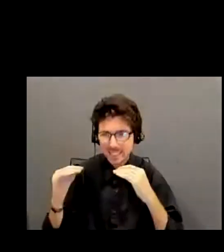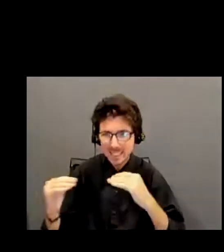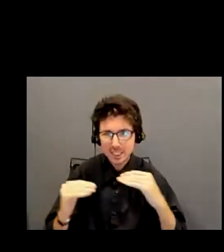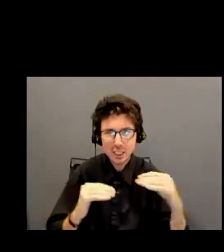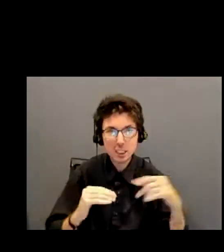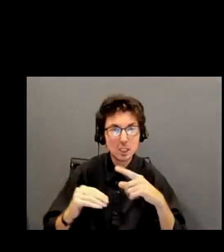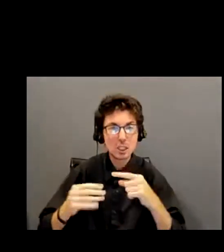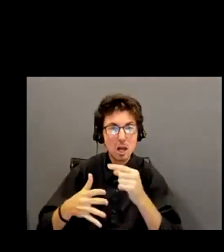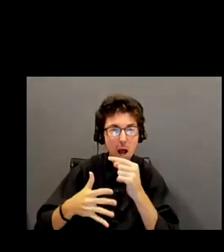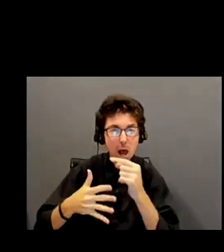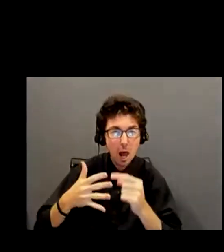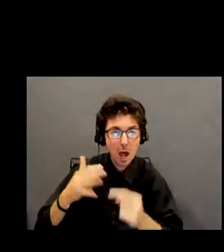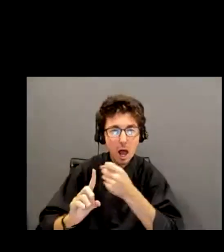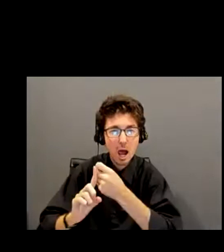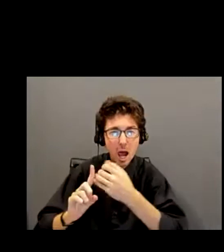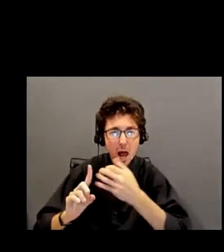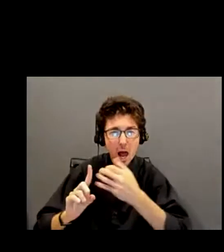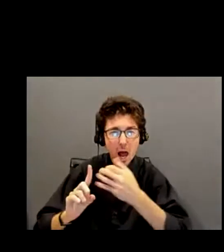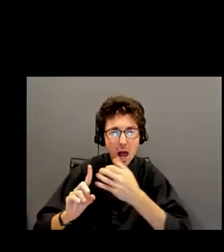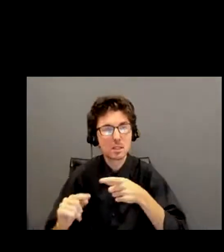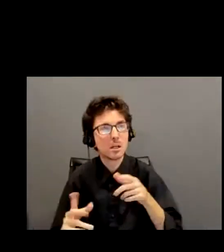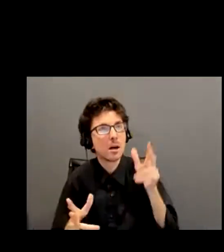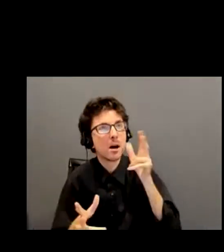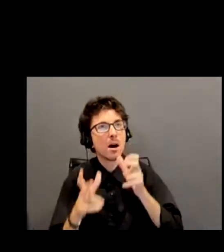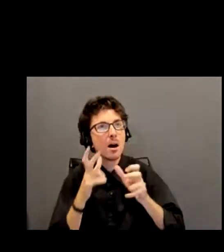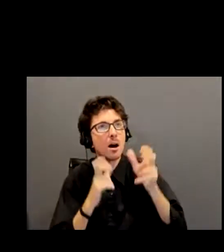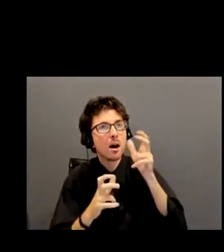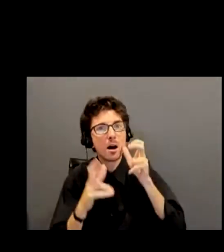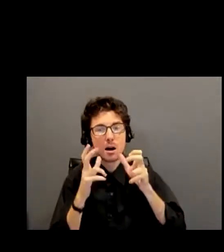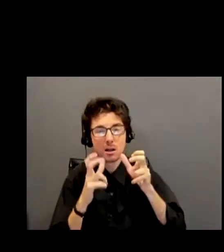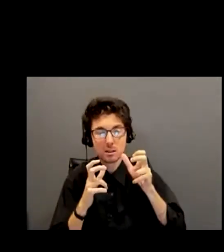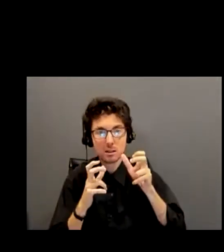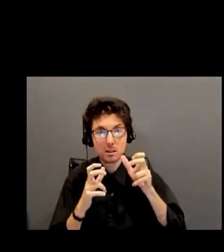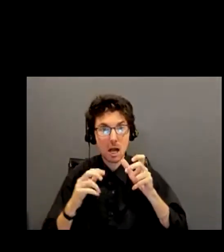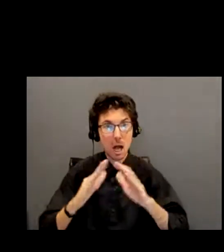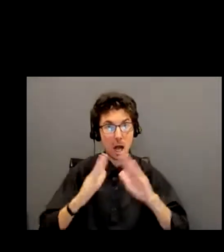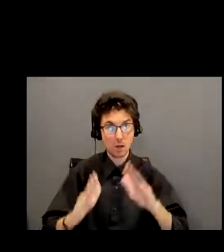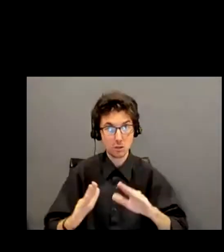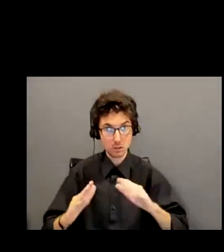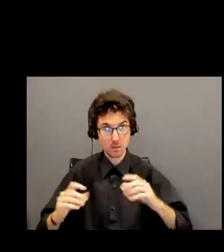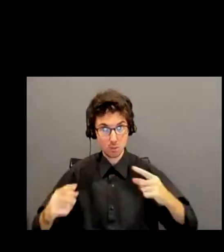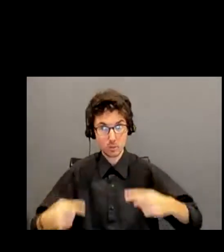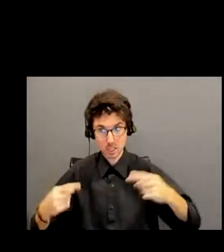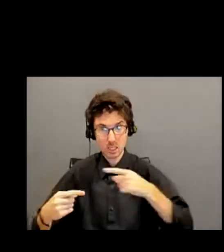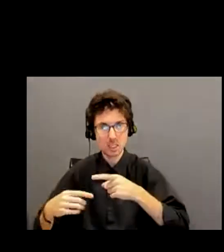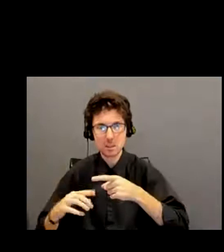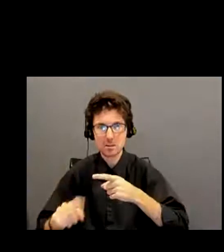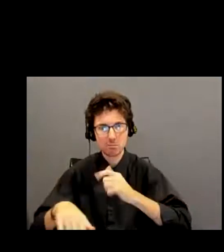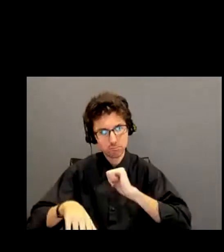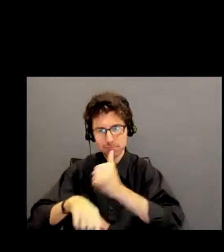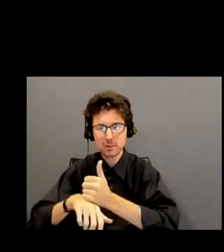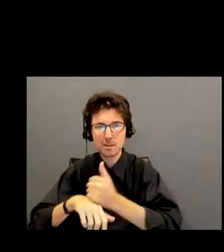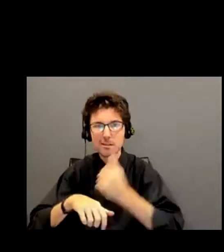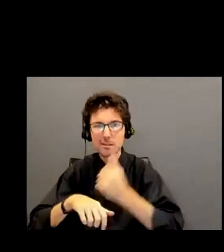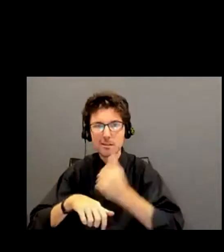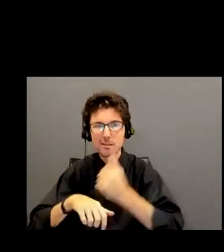challenges life presents them. House of Ease is a consulting status for the UN and celebrating